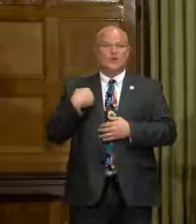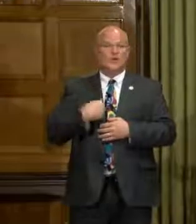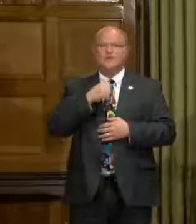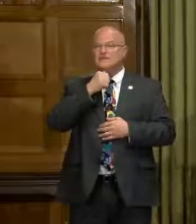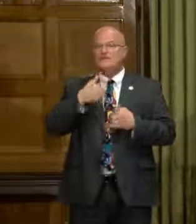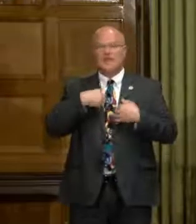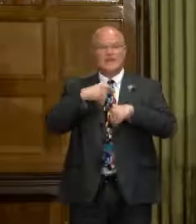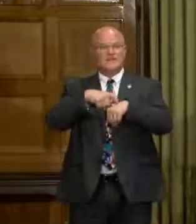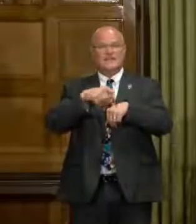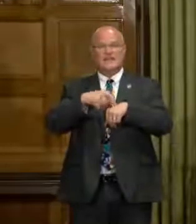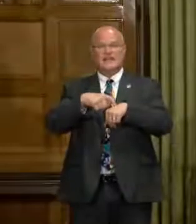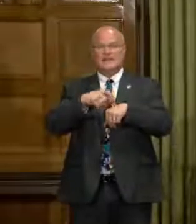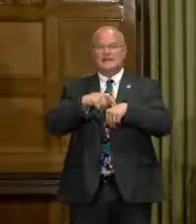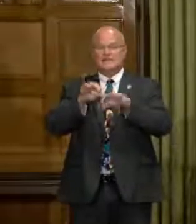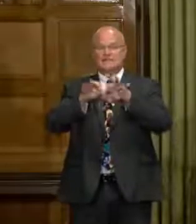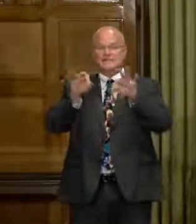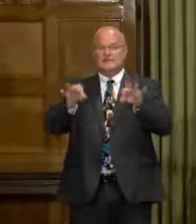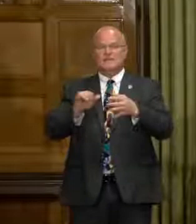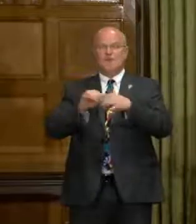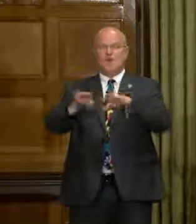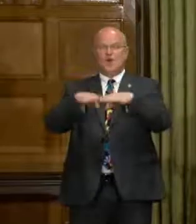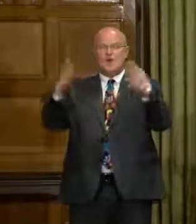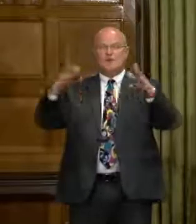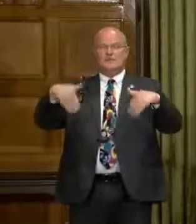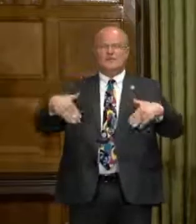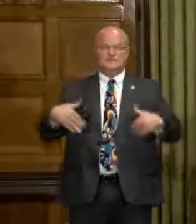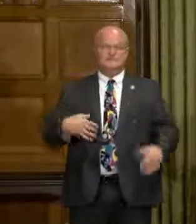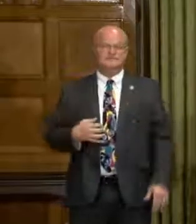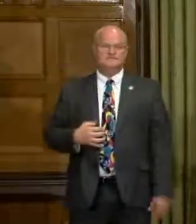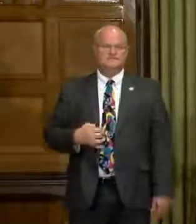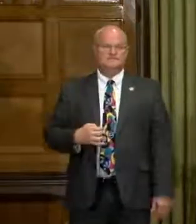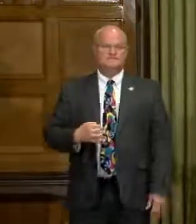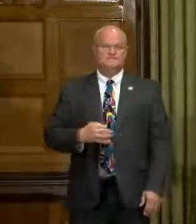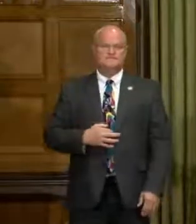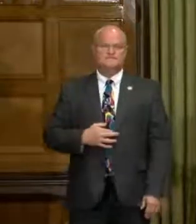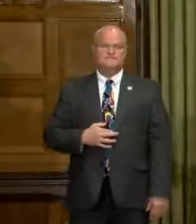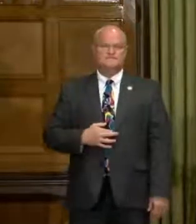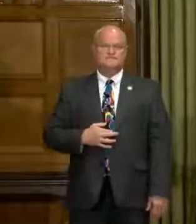don't have a time frame where those will be opened up yet.